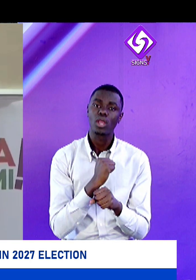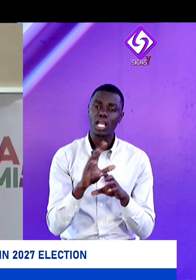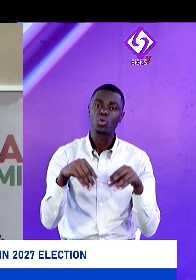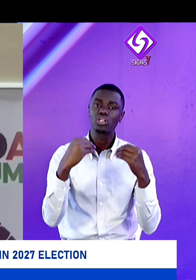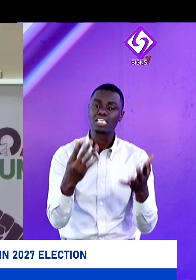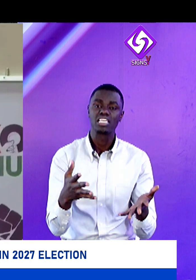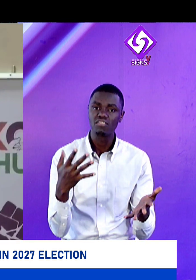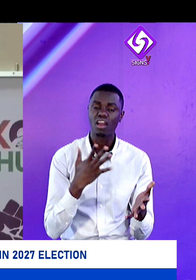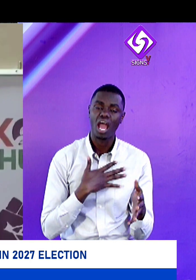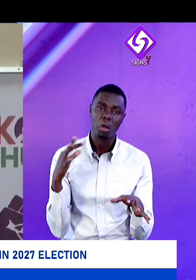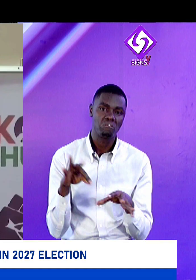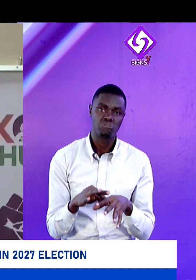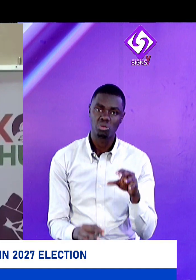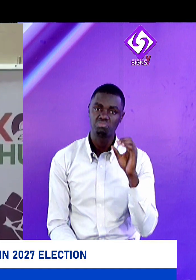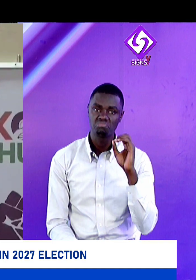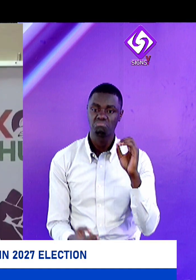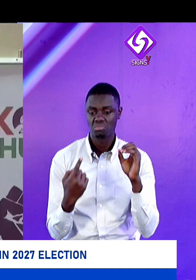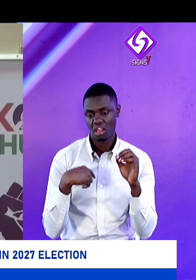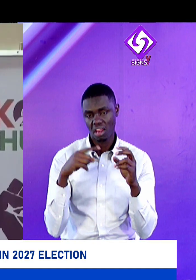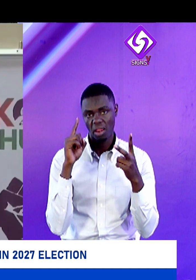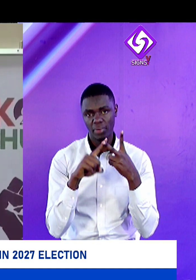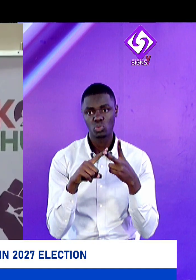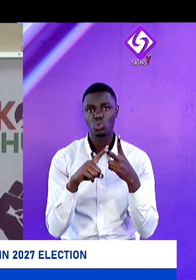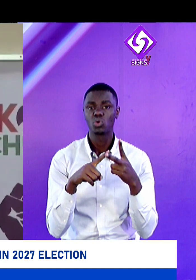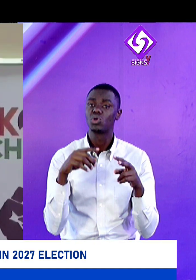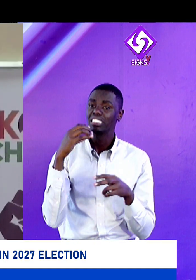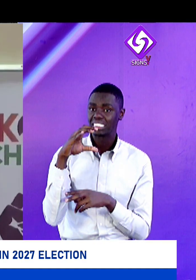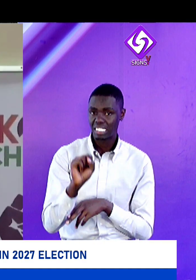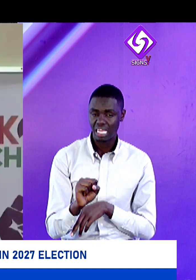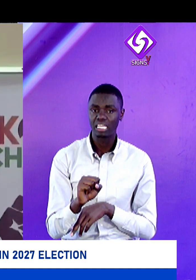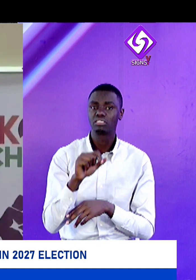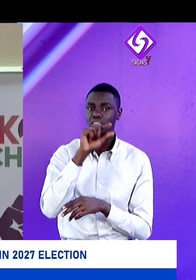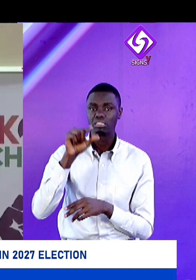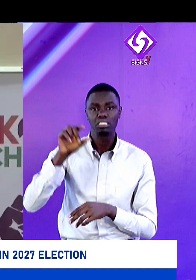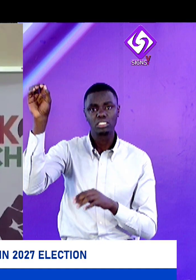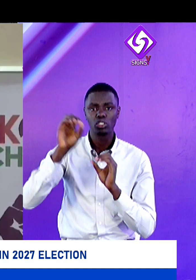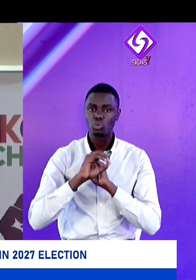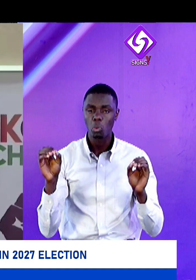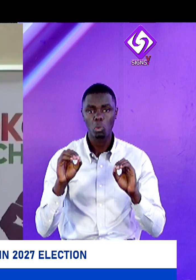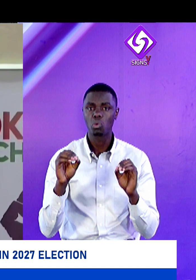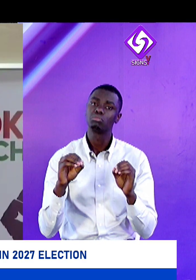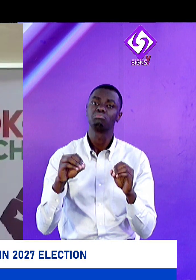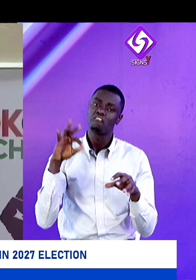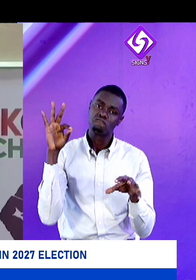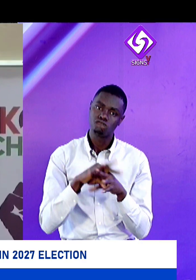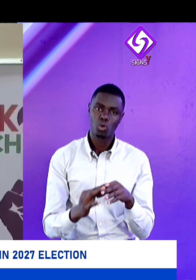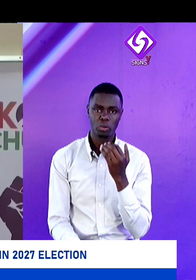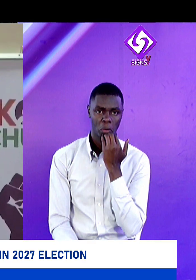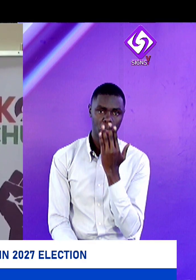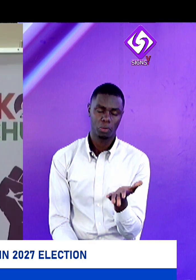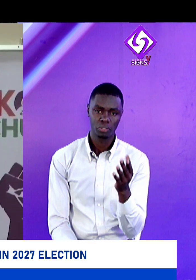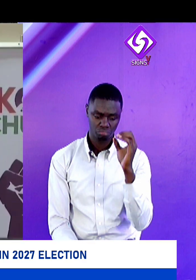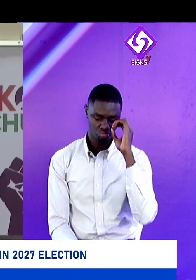zetu. Number two, kama ma CS, si ma Gen Z, hatukupei namba zetu.